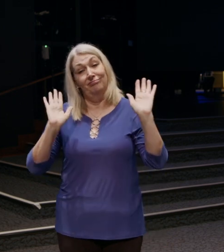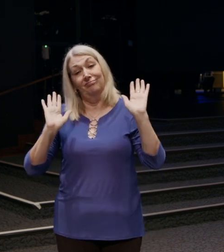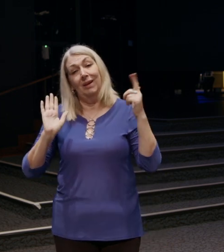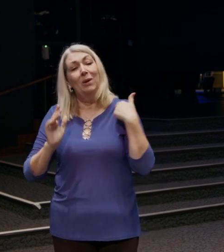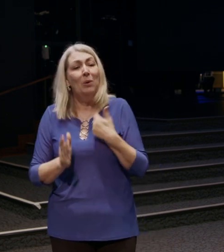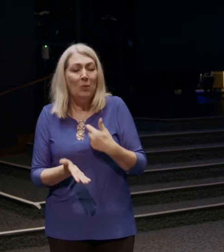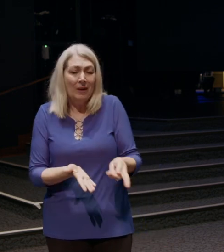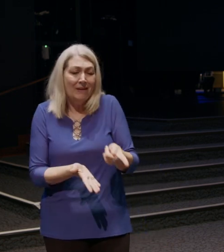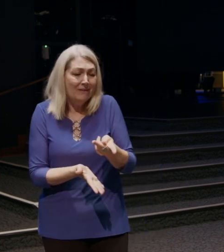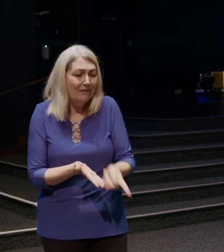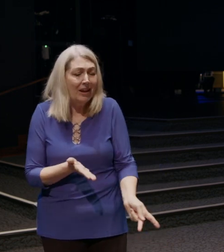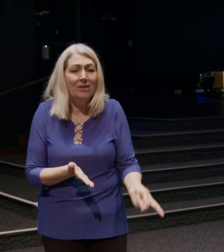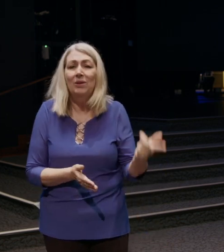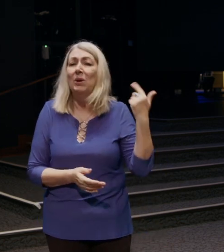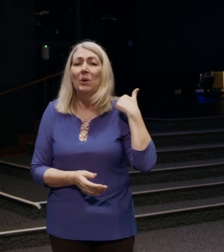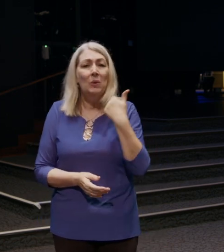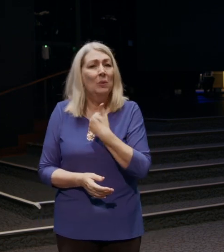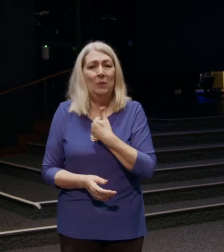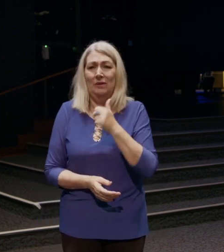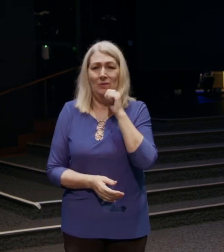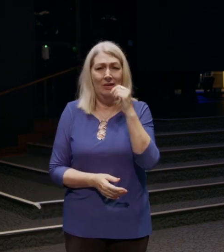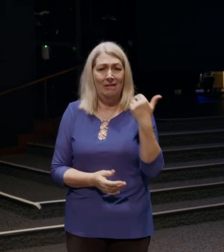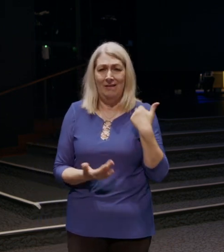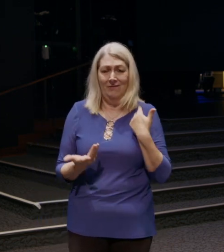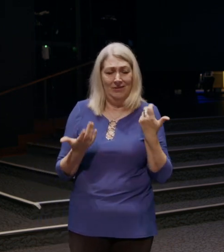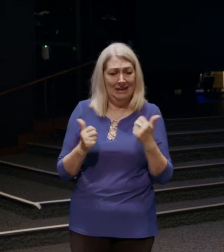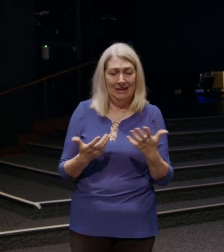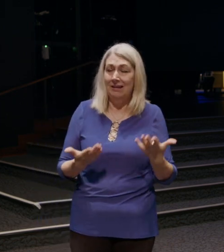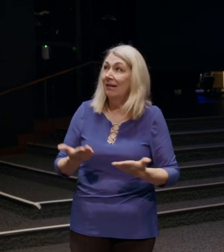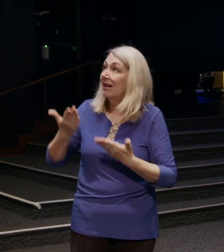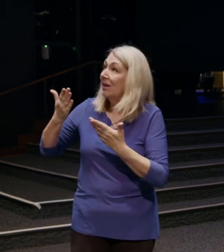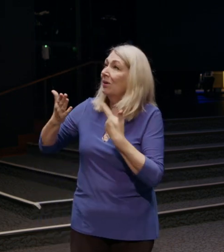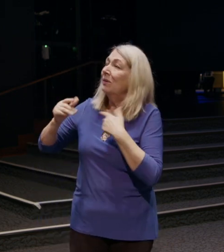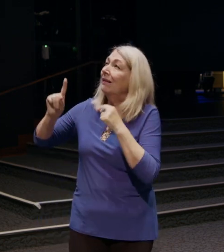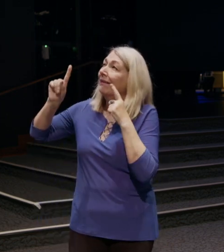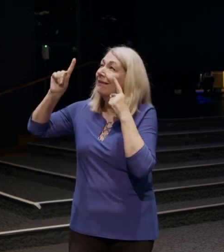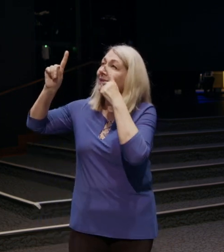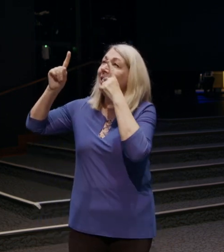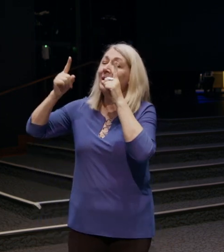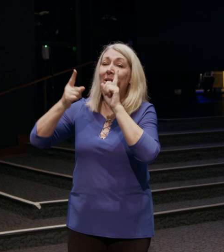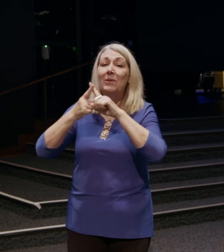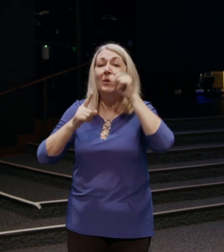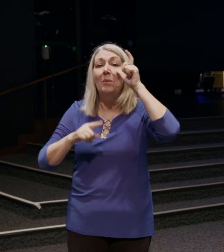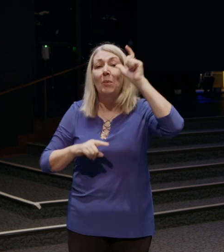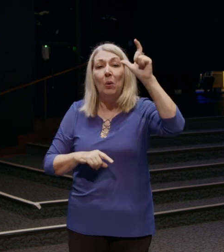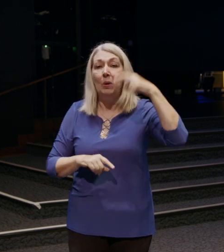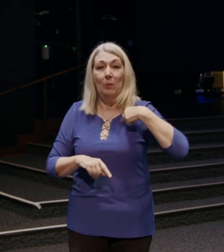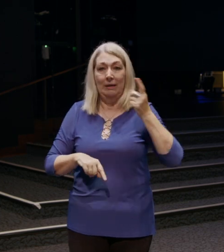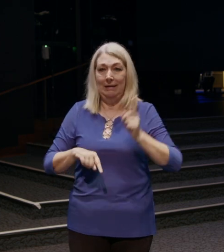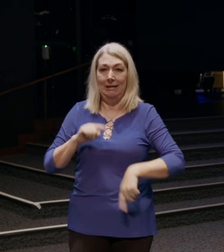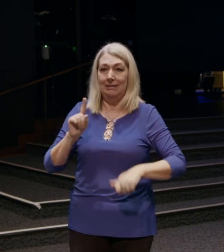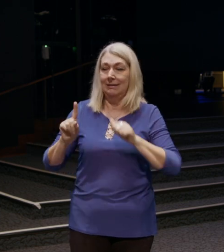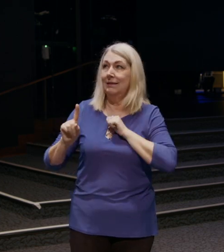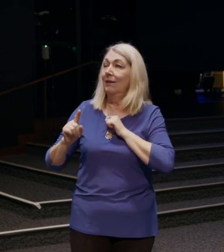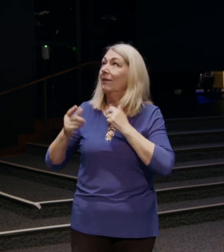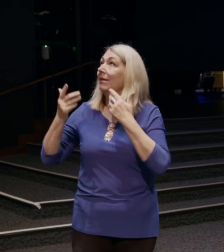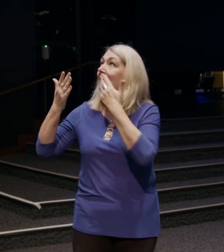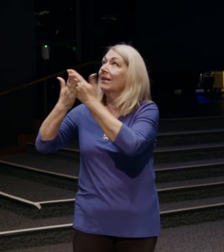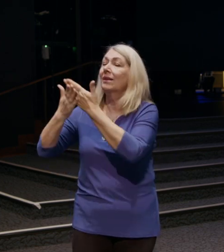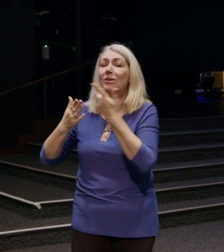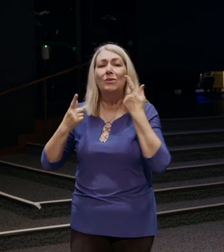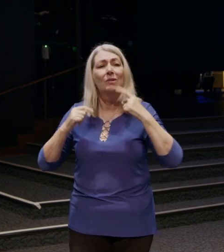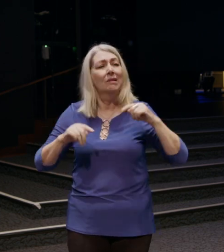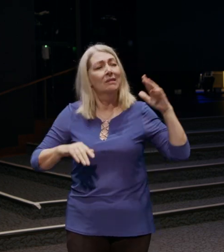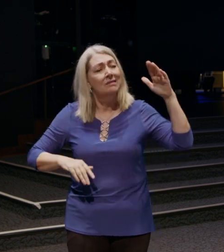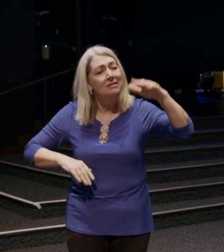fall short. We have attempted to reach the moon, but we didn't even get off the ground. We've attempted to swim the